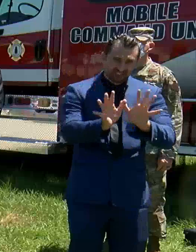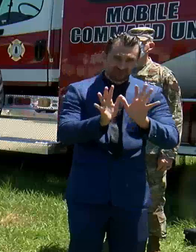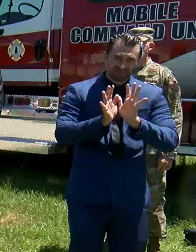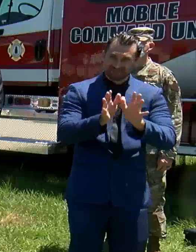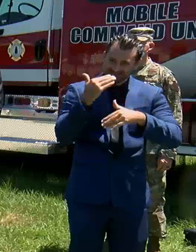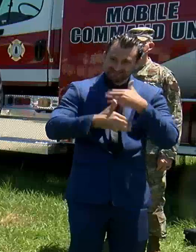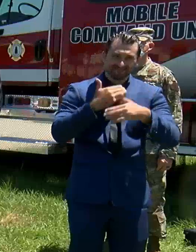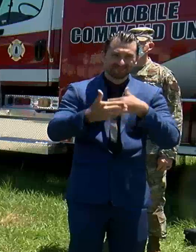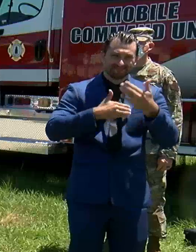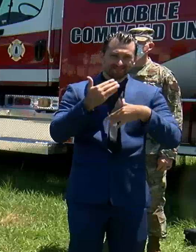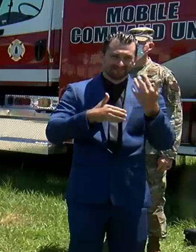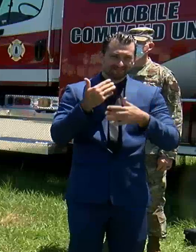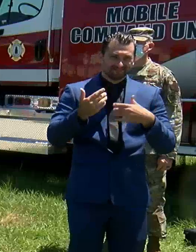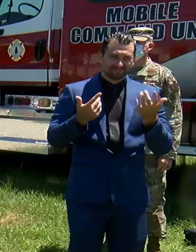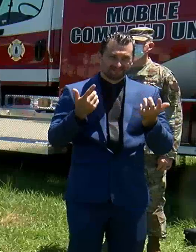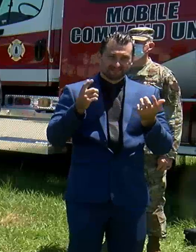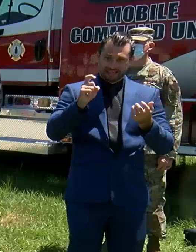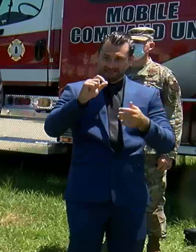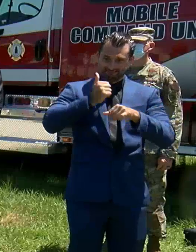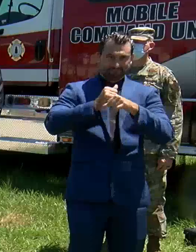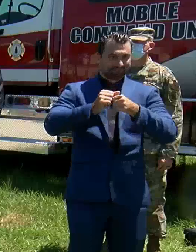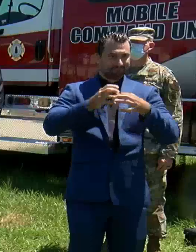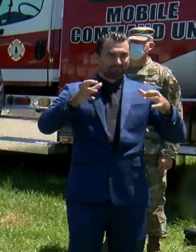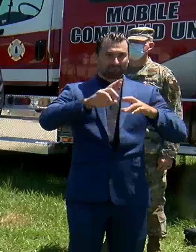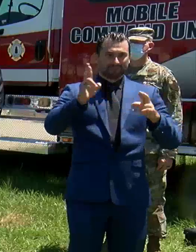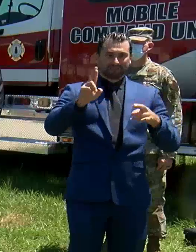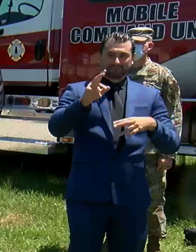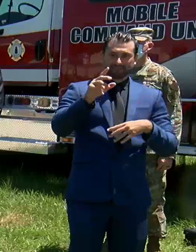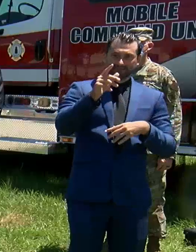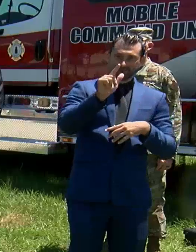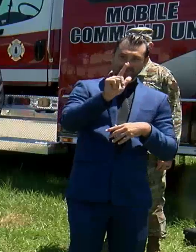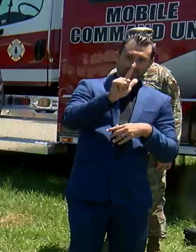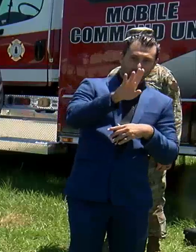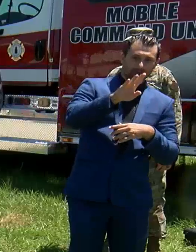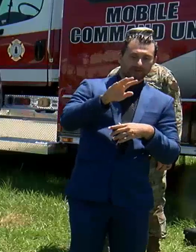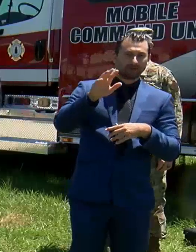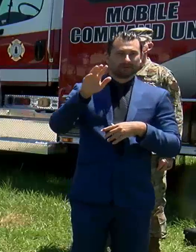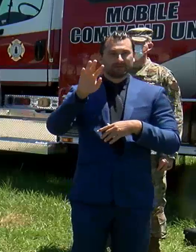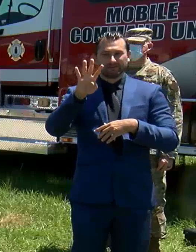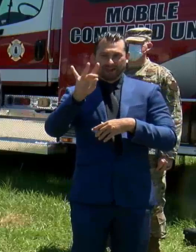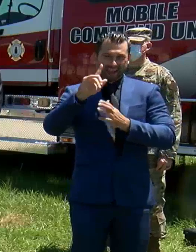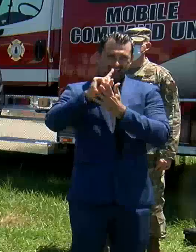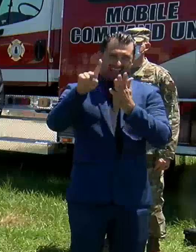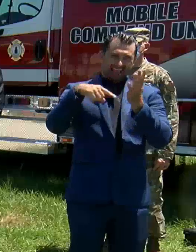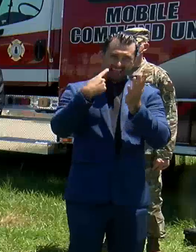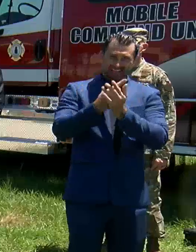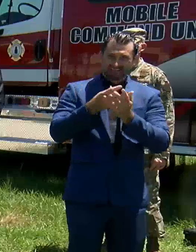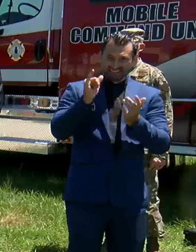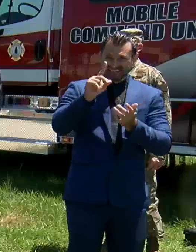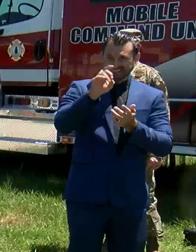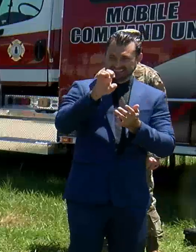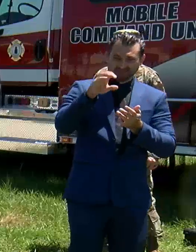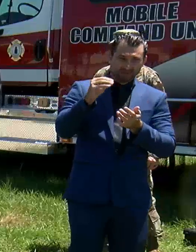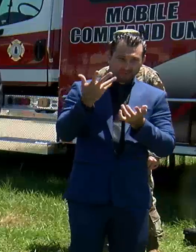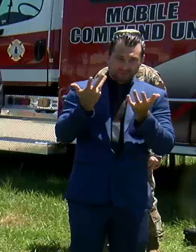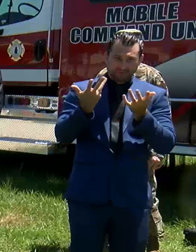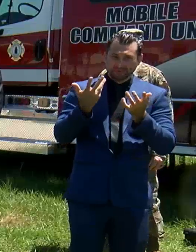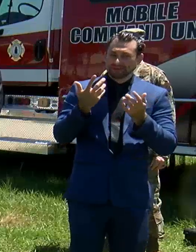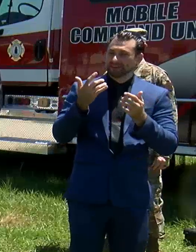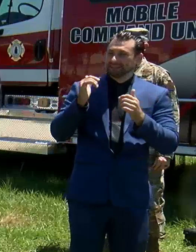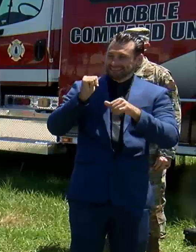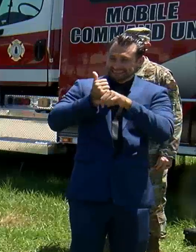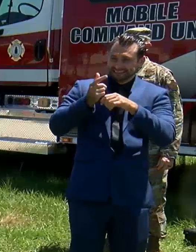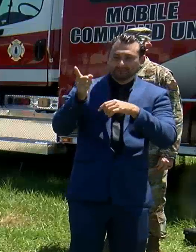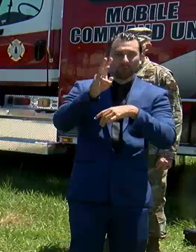24, 48 hours. But DEO told me we don't need as many call centers because you can just direct people to the website. So early